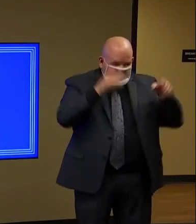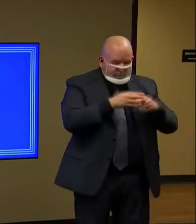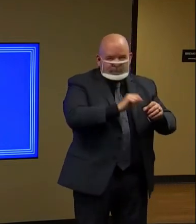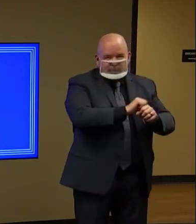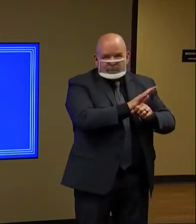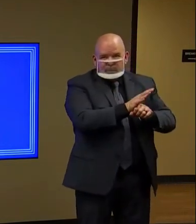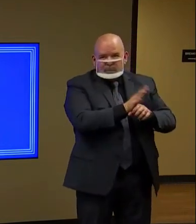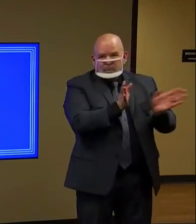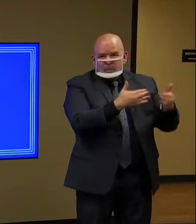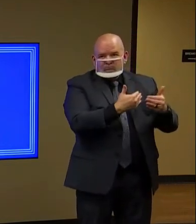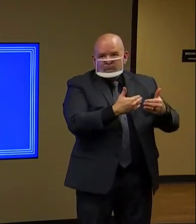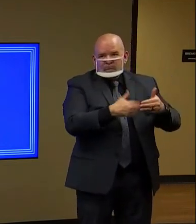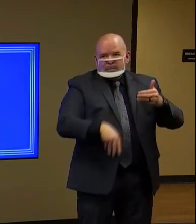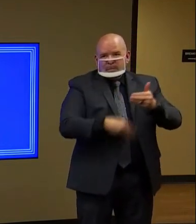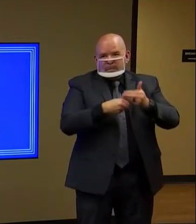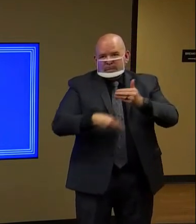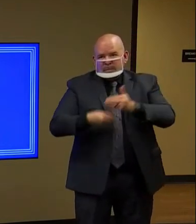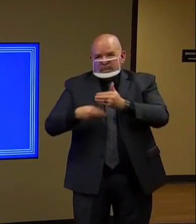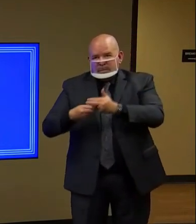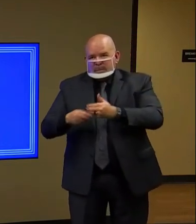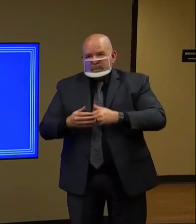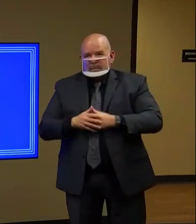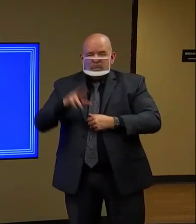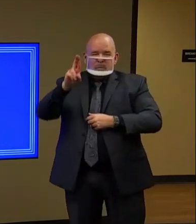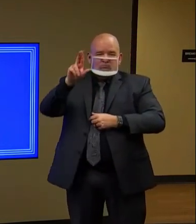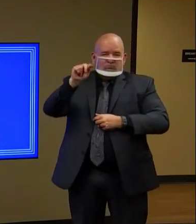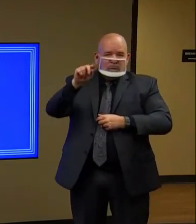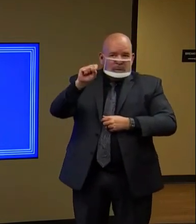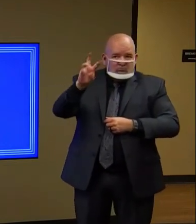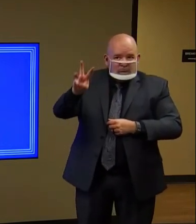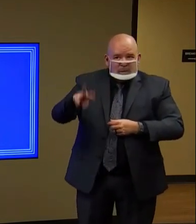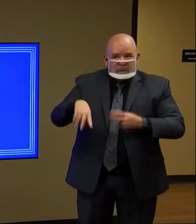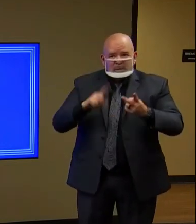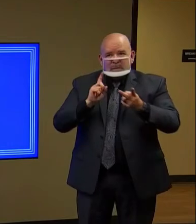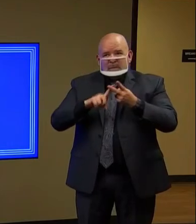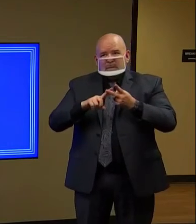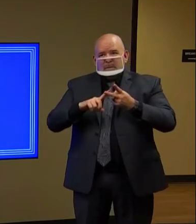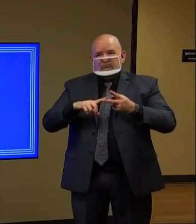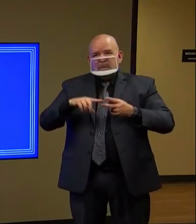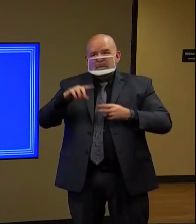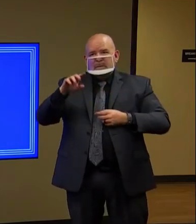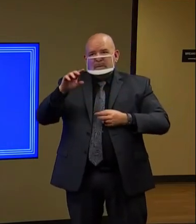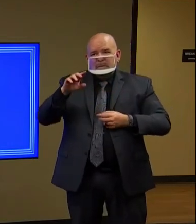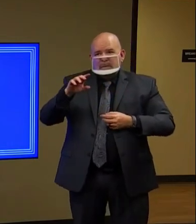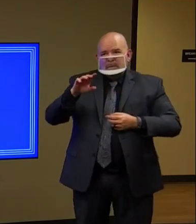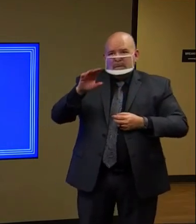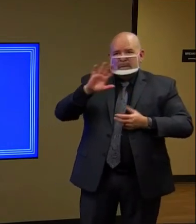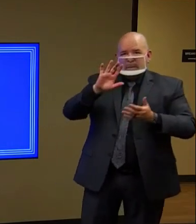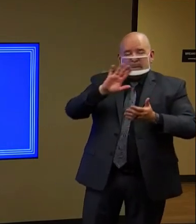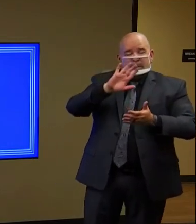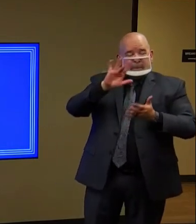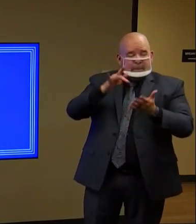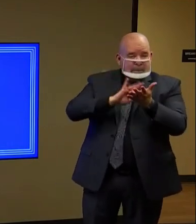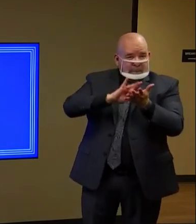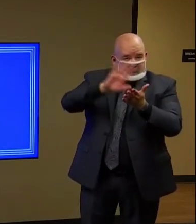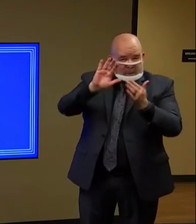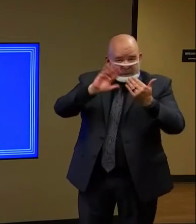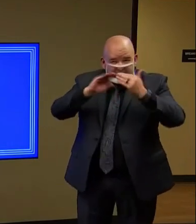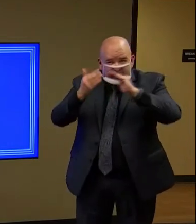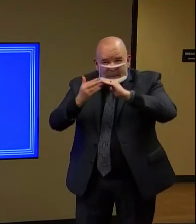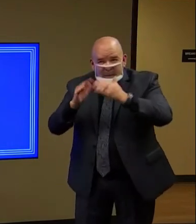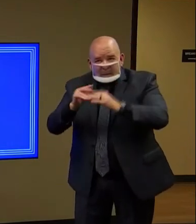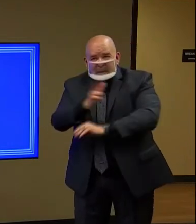or UT Southwestern or whatever. So that's a deal that they'll have. And they have a certain number of beds. I don't know what it is as we sit